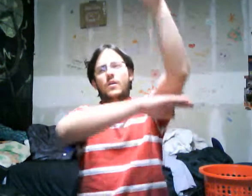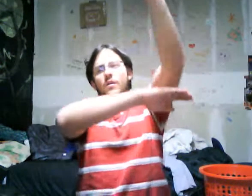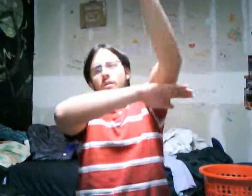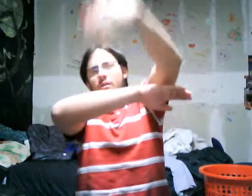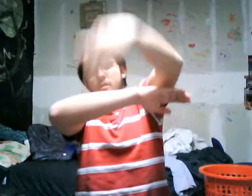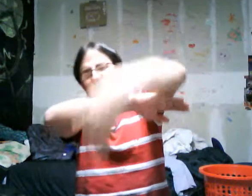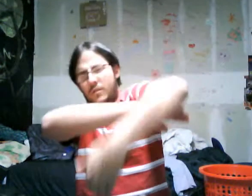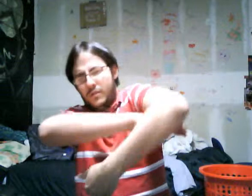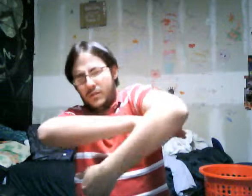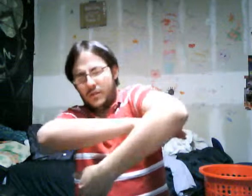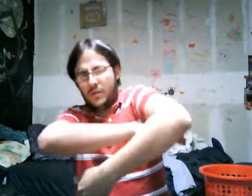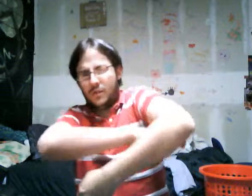so they put a death in a group.